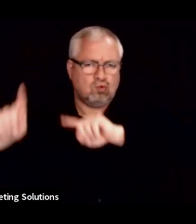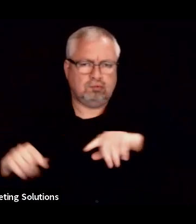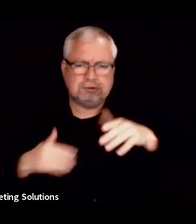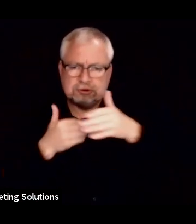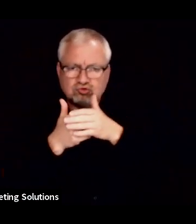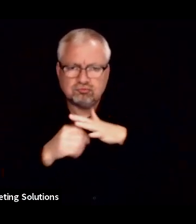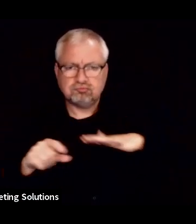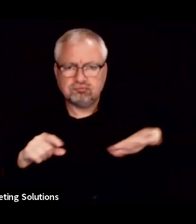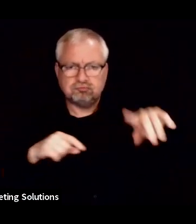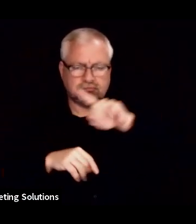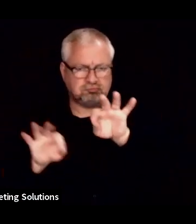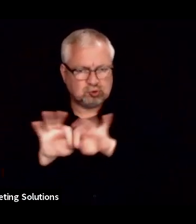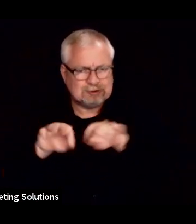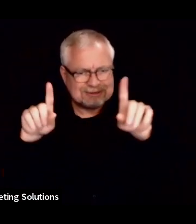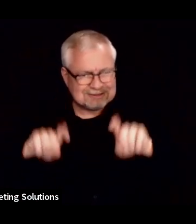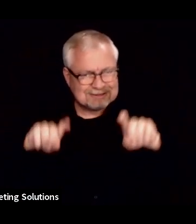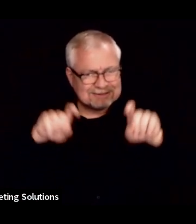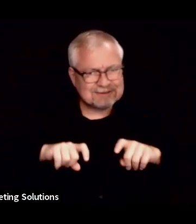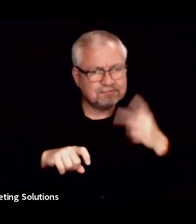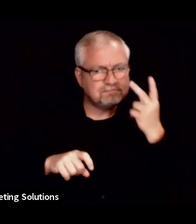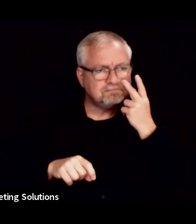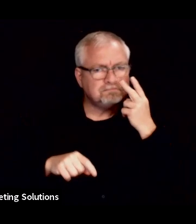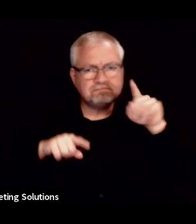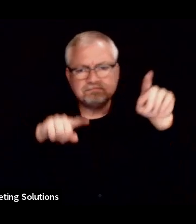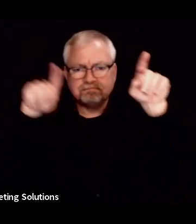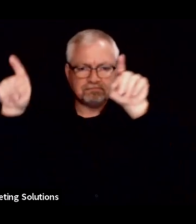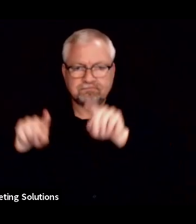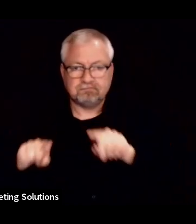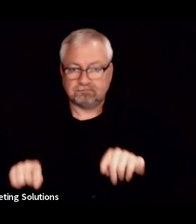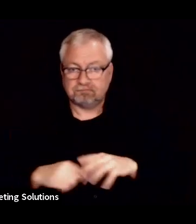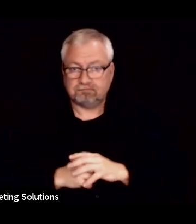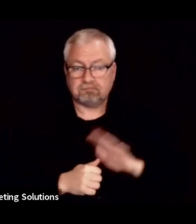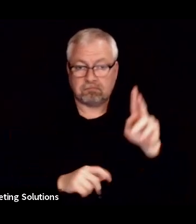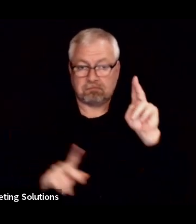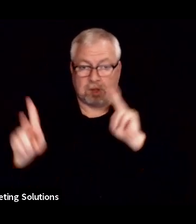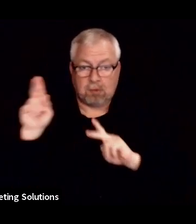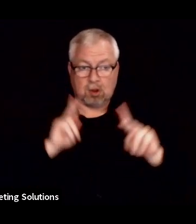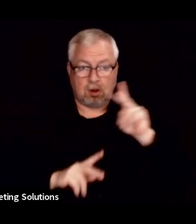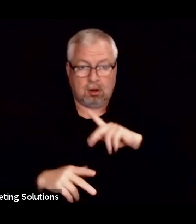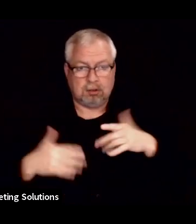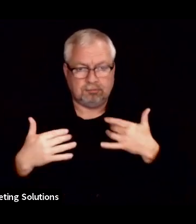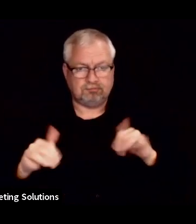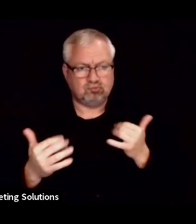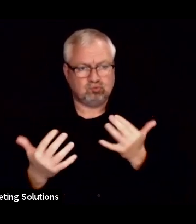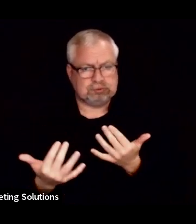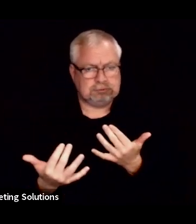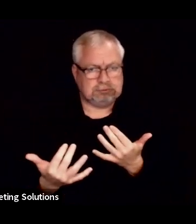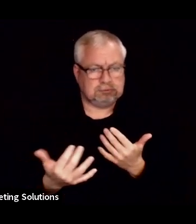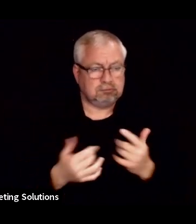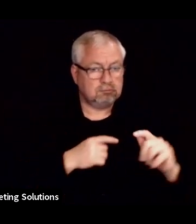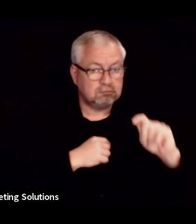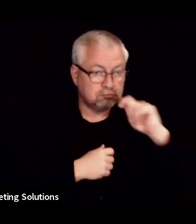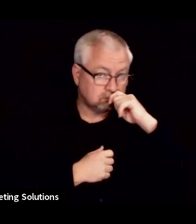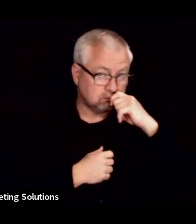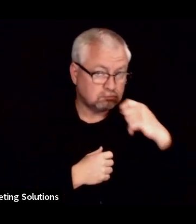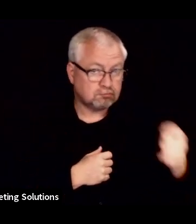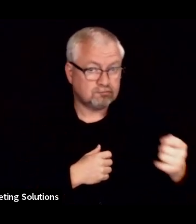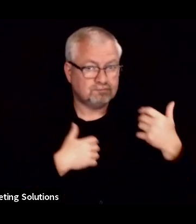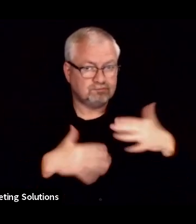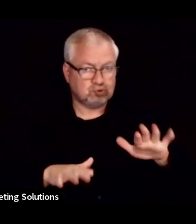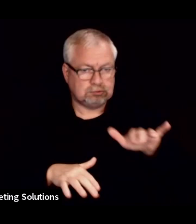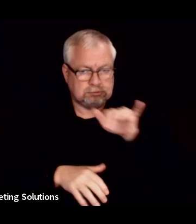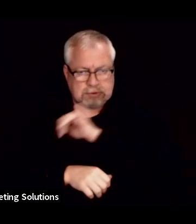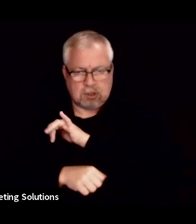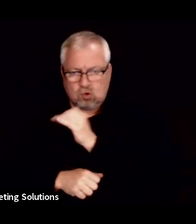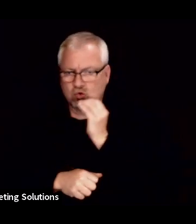And when people have been tested while they're waiting for their tests, after they know they're positive, or if they just